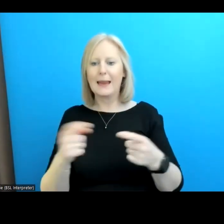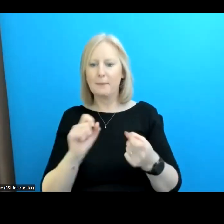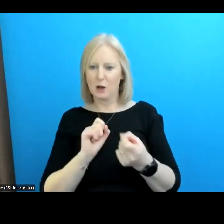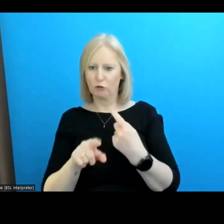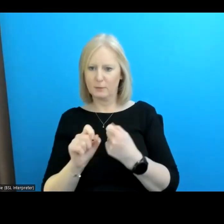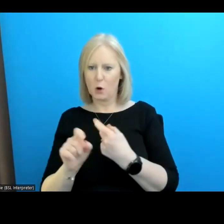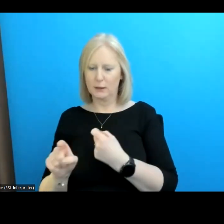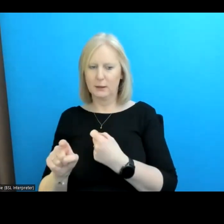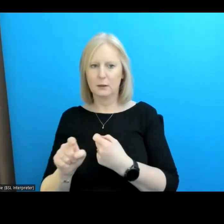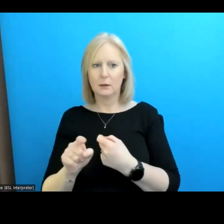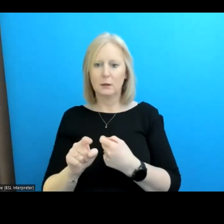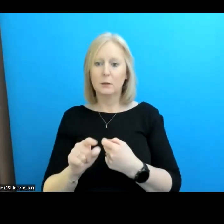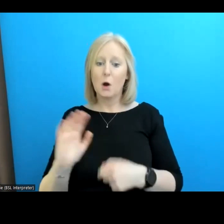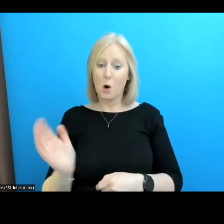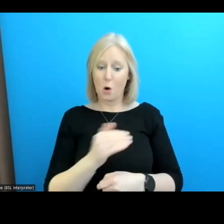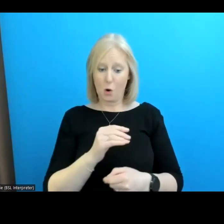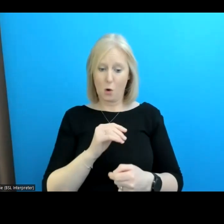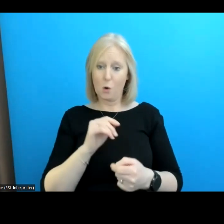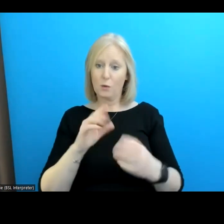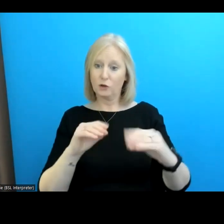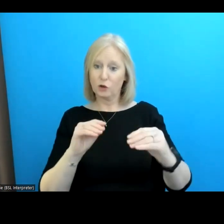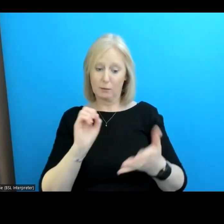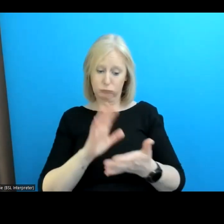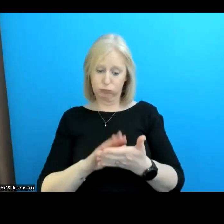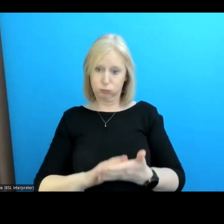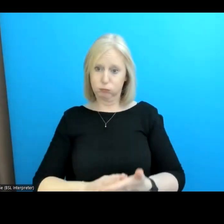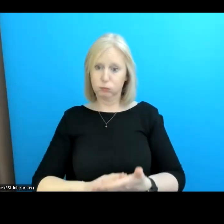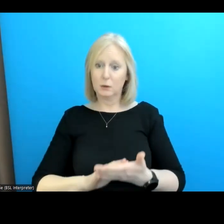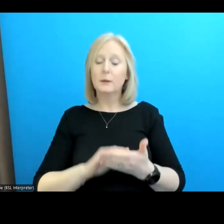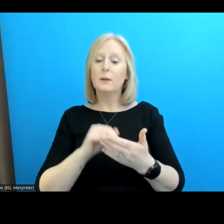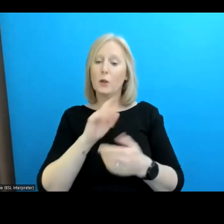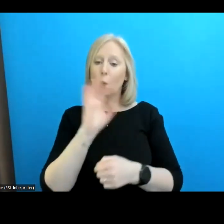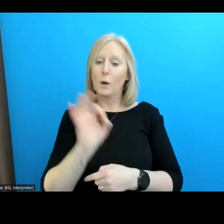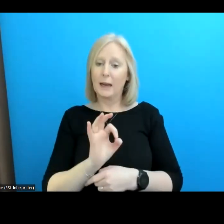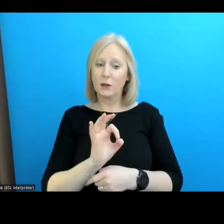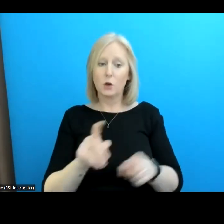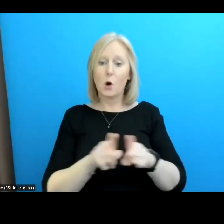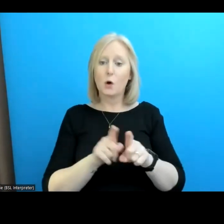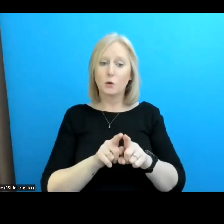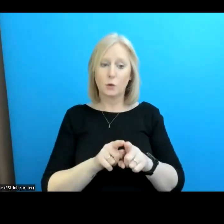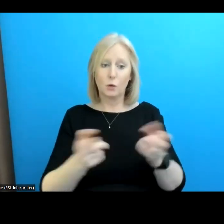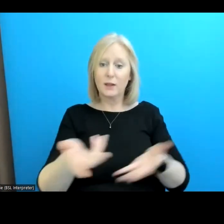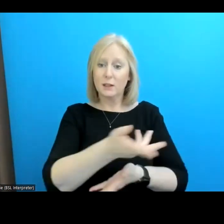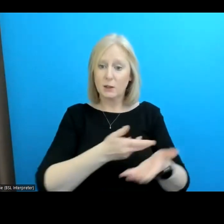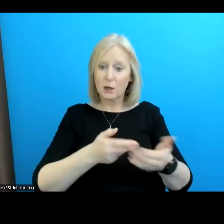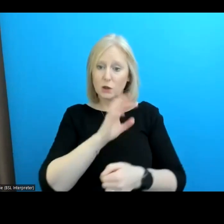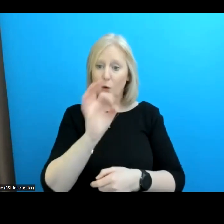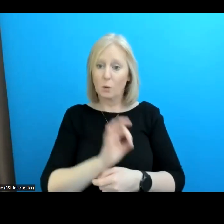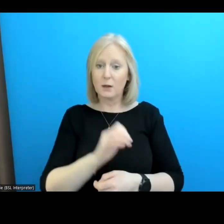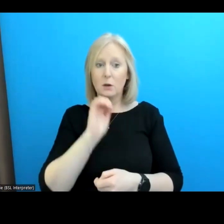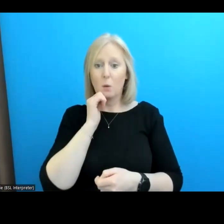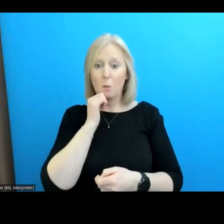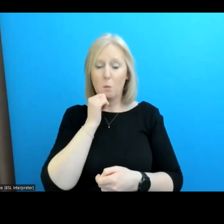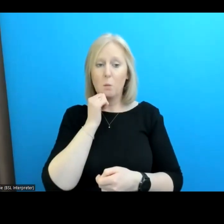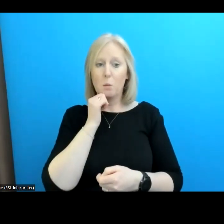all the questions that are in the chat and all the questions raised within the breakout rooms will be put to the panel, and we will be in touch